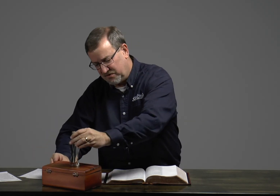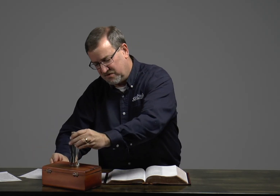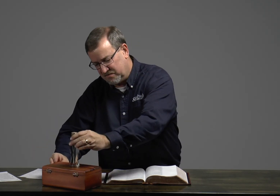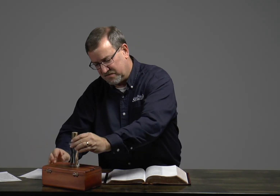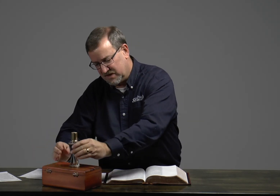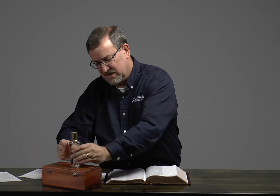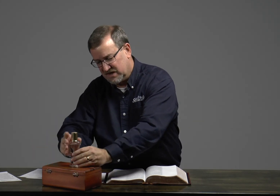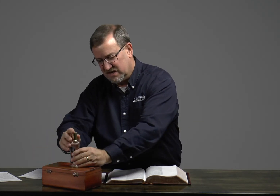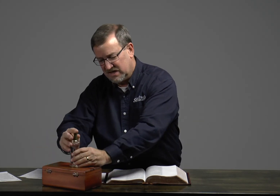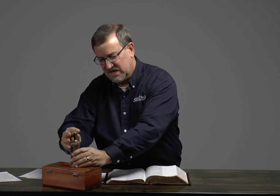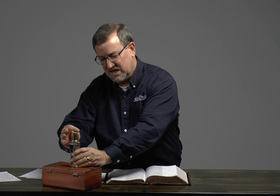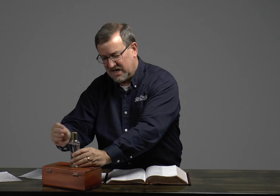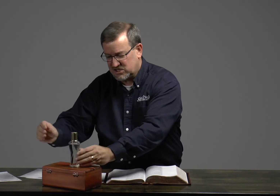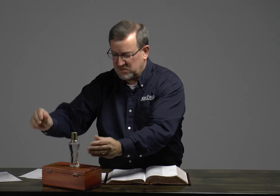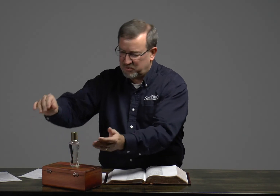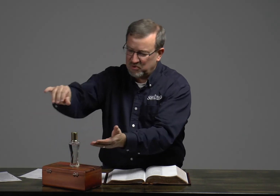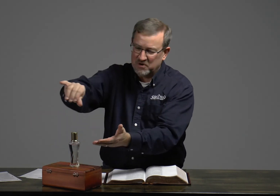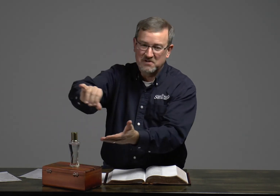perfume. And she pours